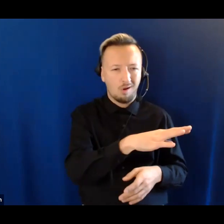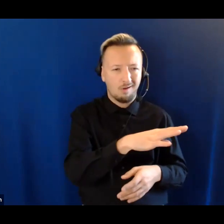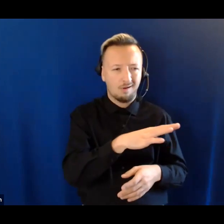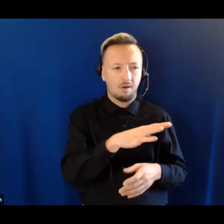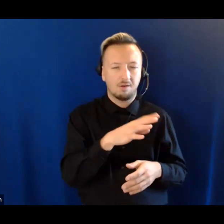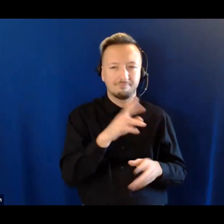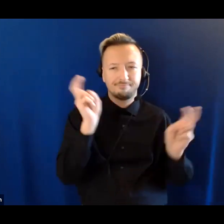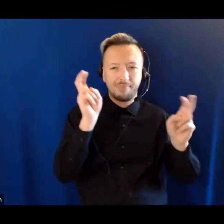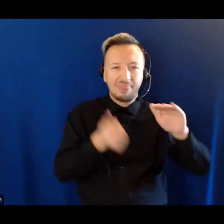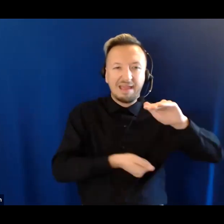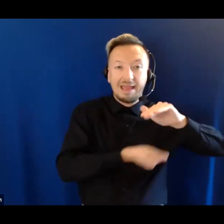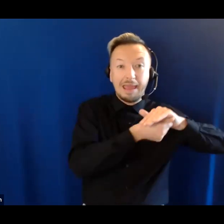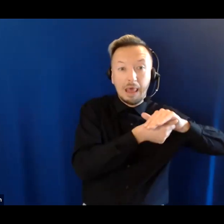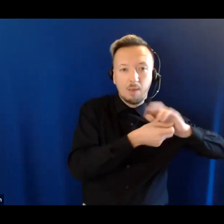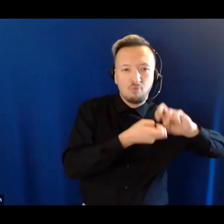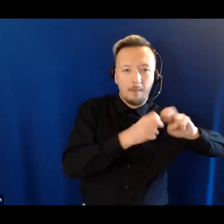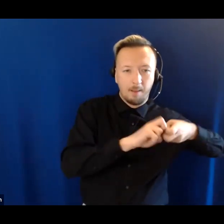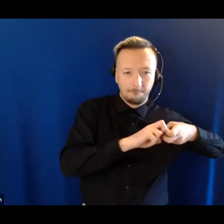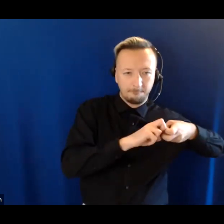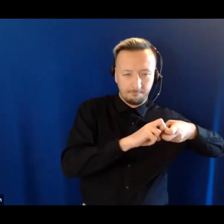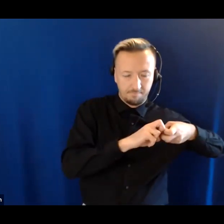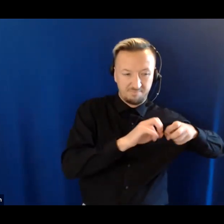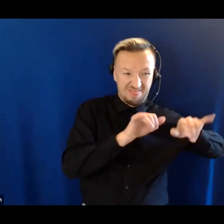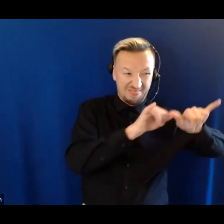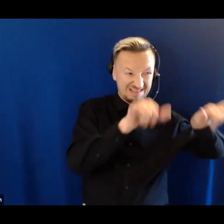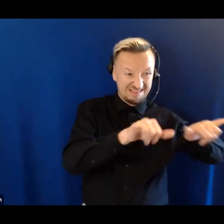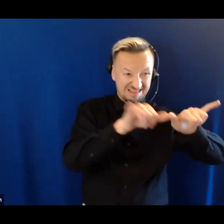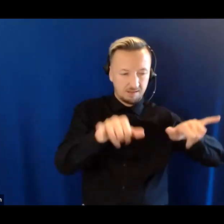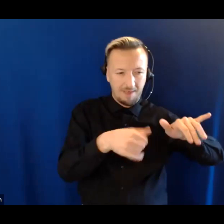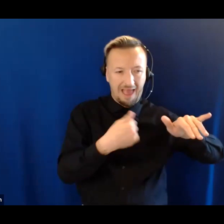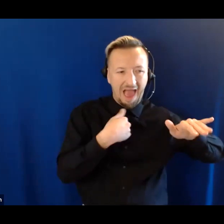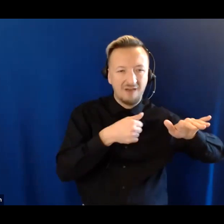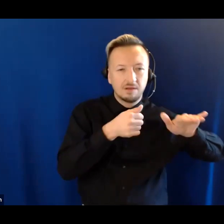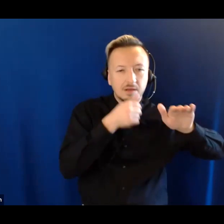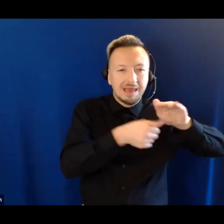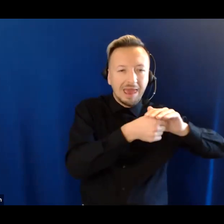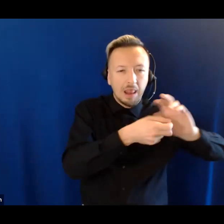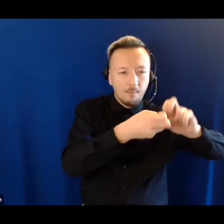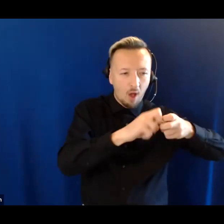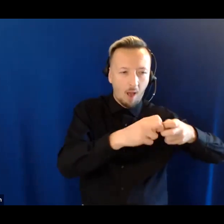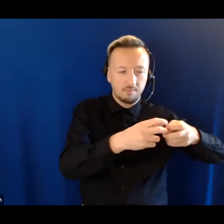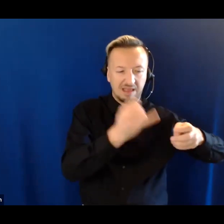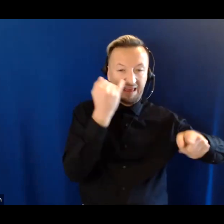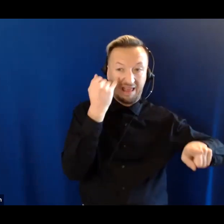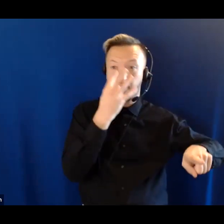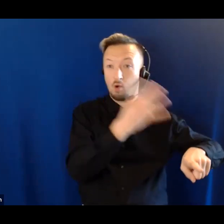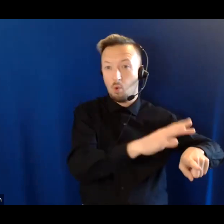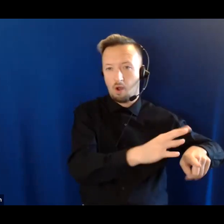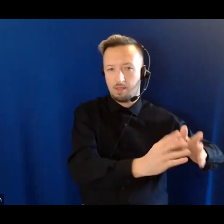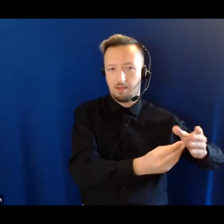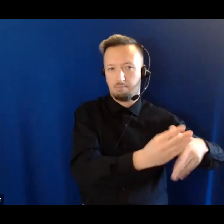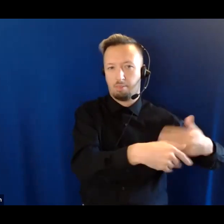that I guess accumulate in the systems if we don't address them. So youth are able to kind of see